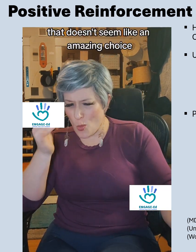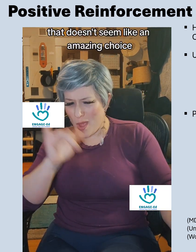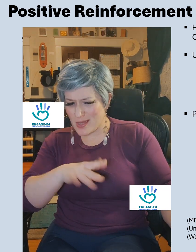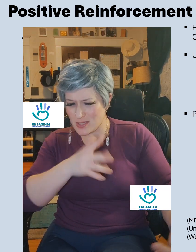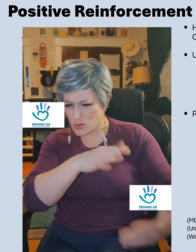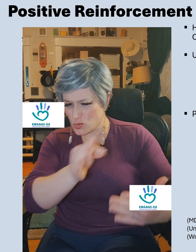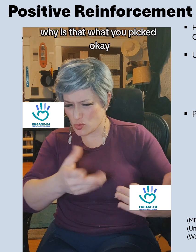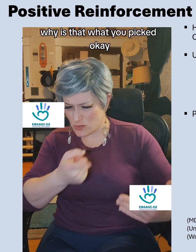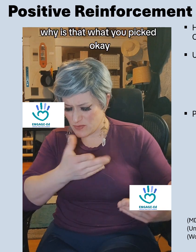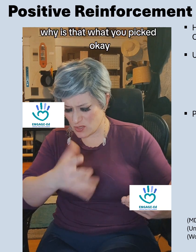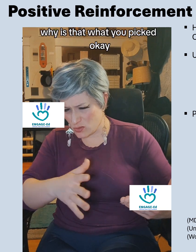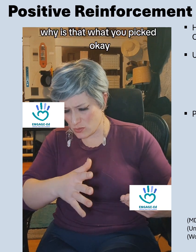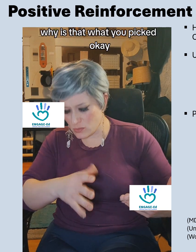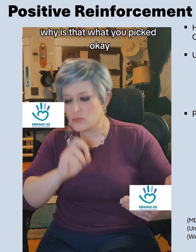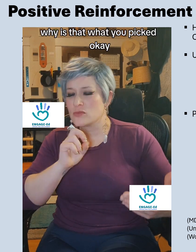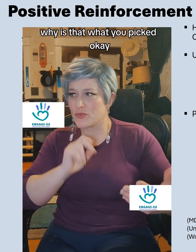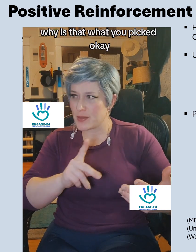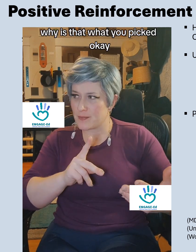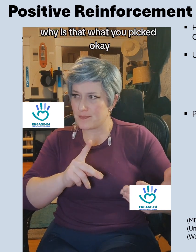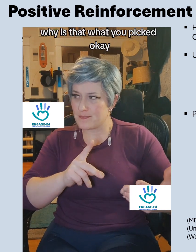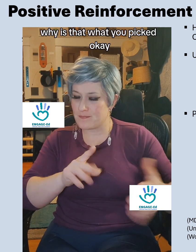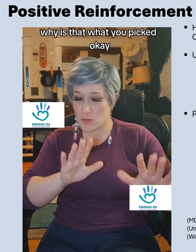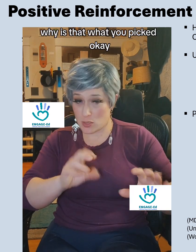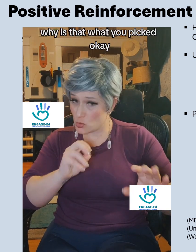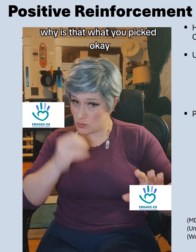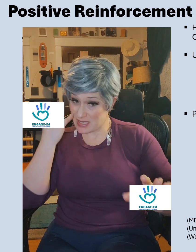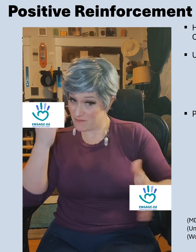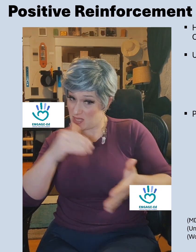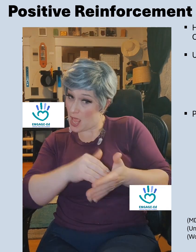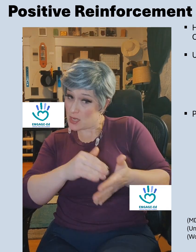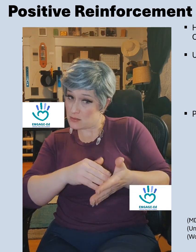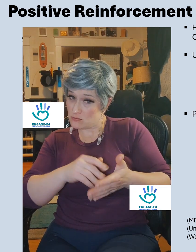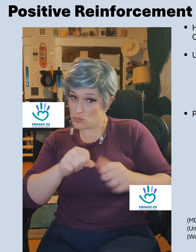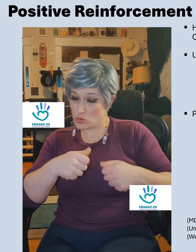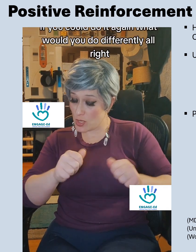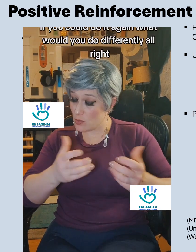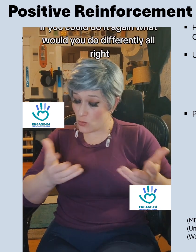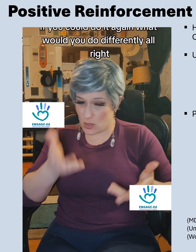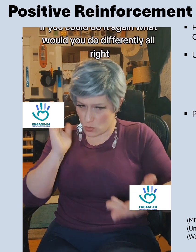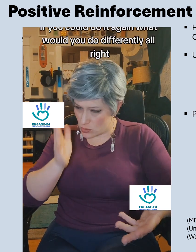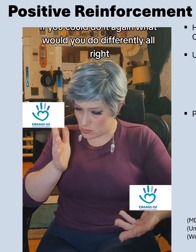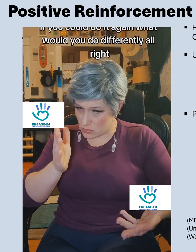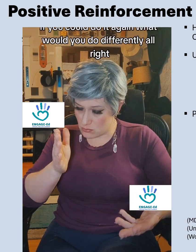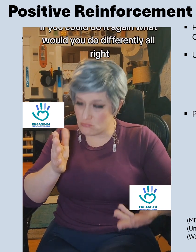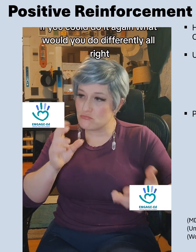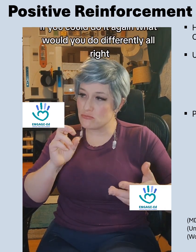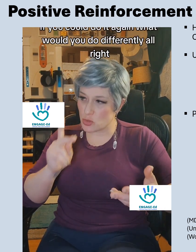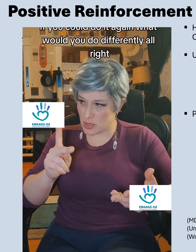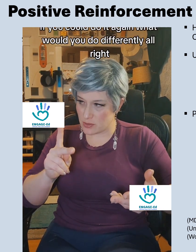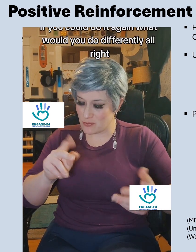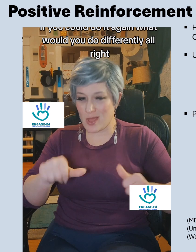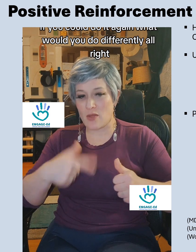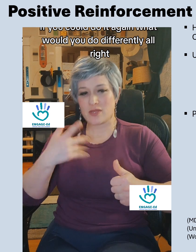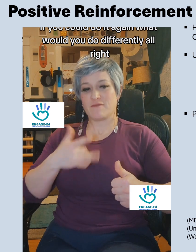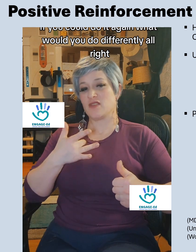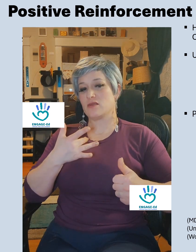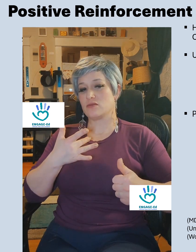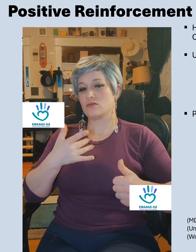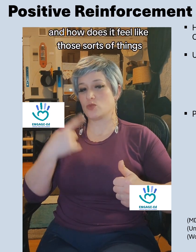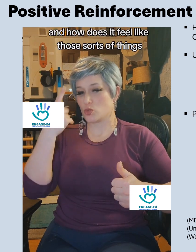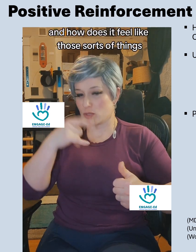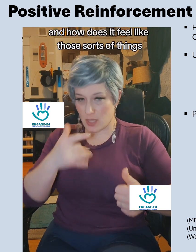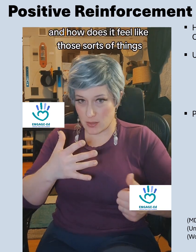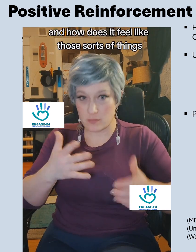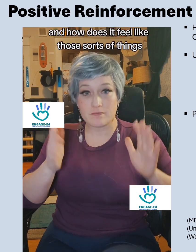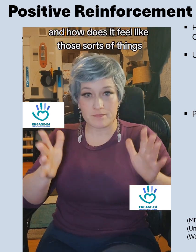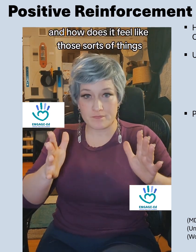choice. Why is that what you picked? Okay. If you could do it again, what would you do differently? All right.